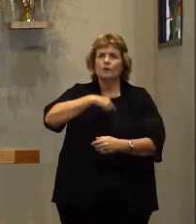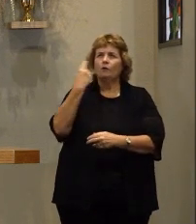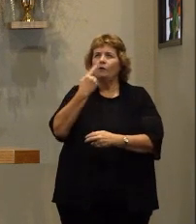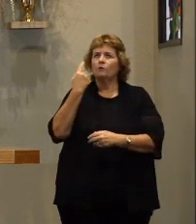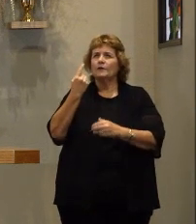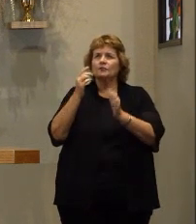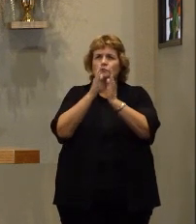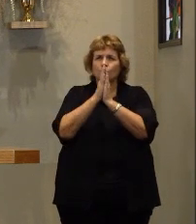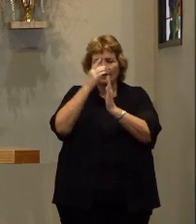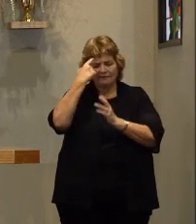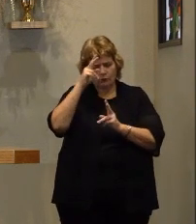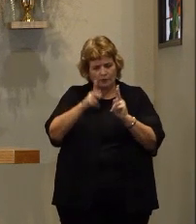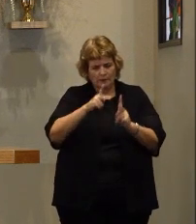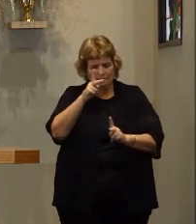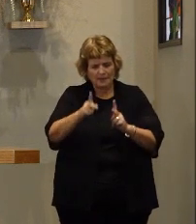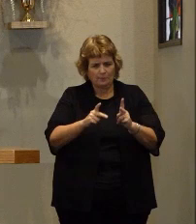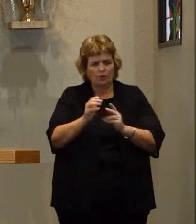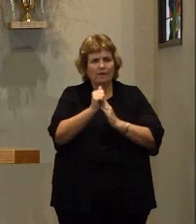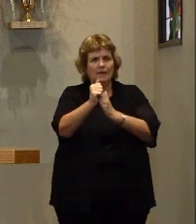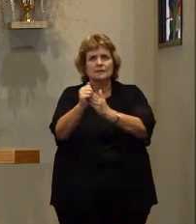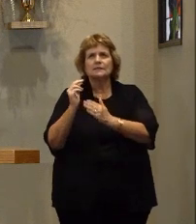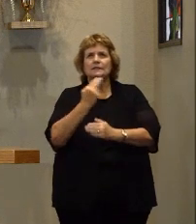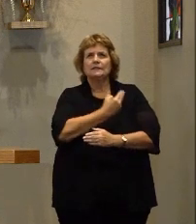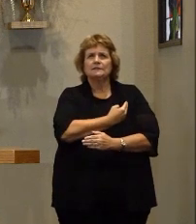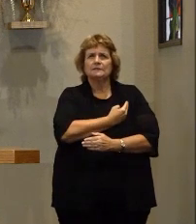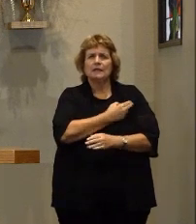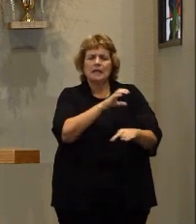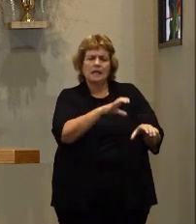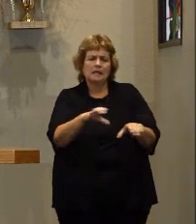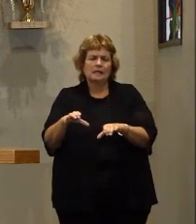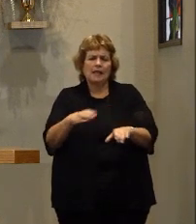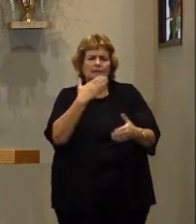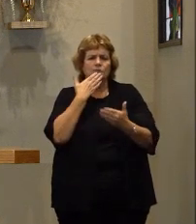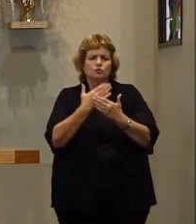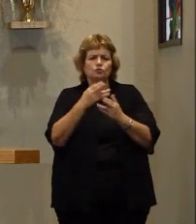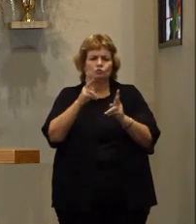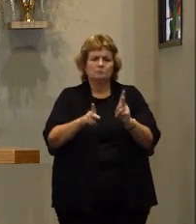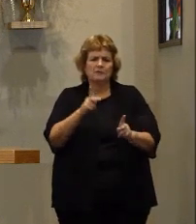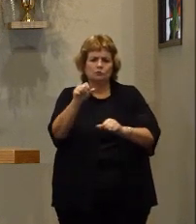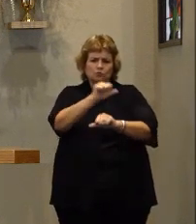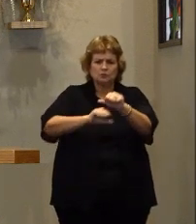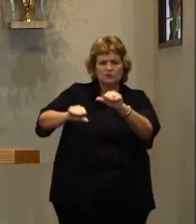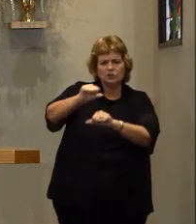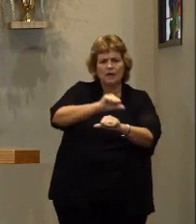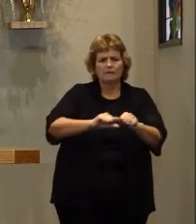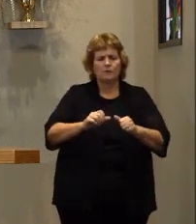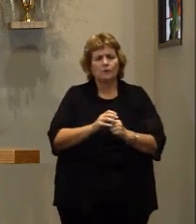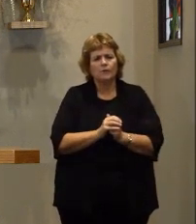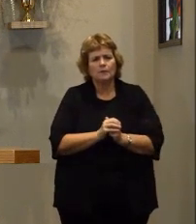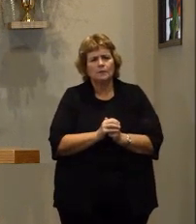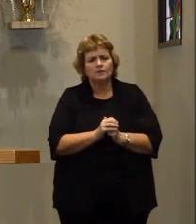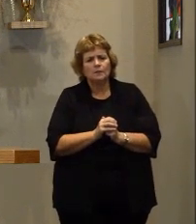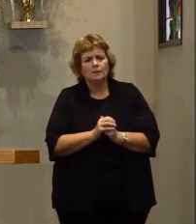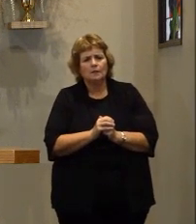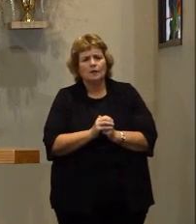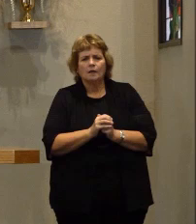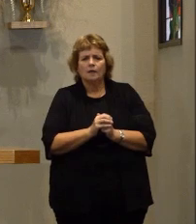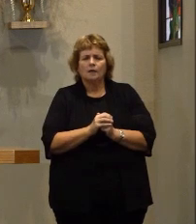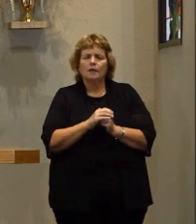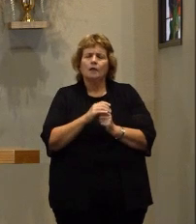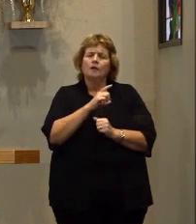us and to act as good citizens and good neighbors to one another. Give peace to the